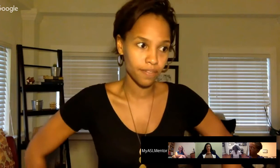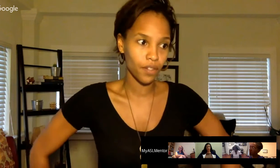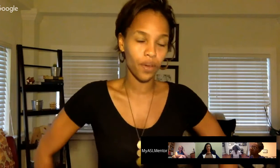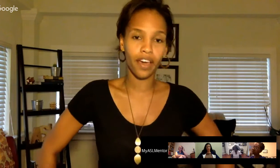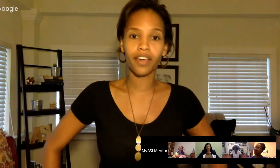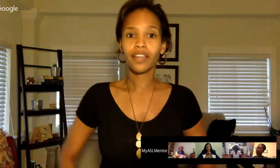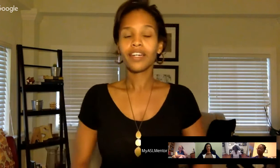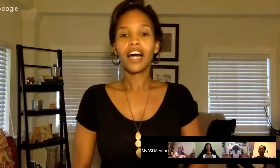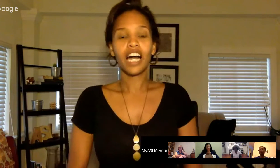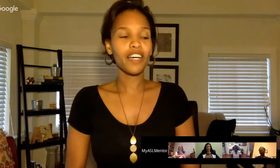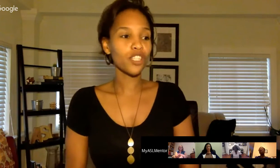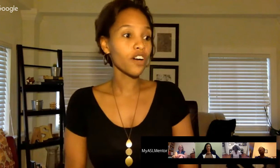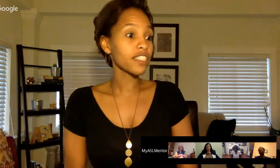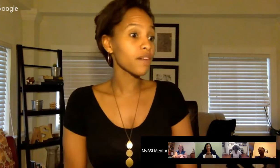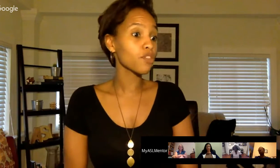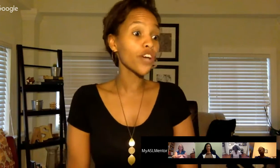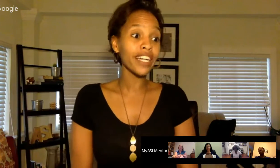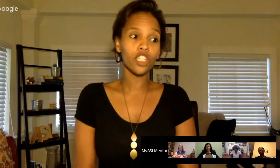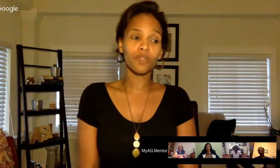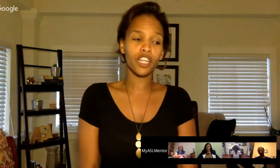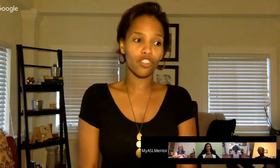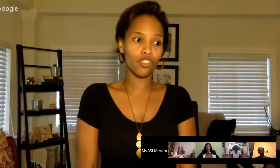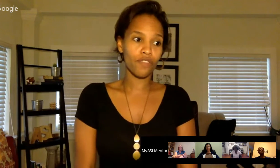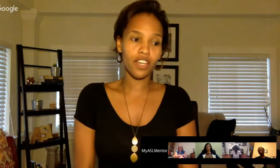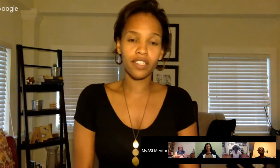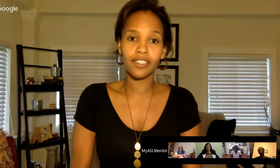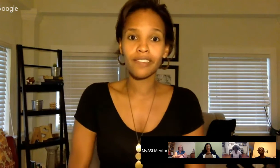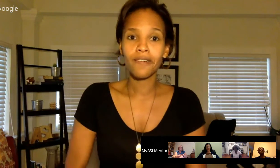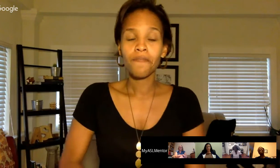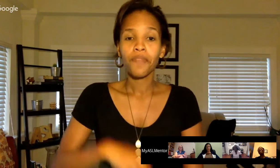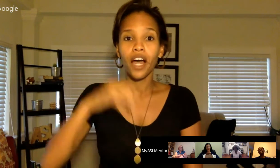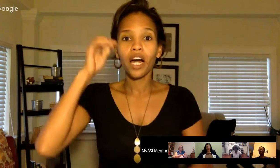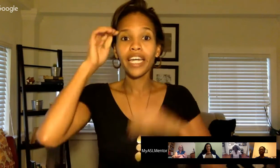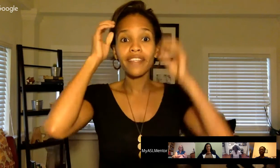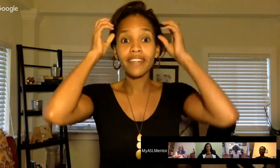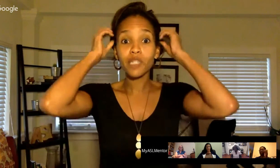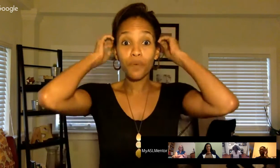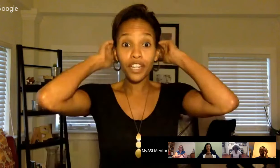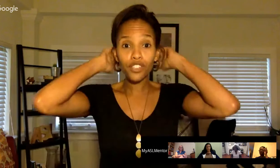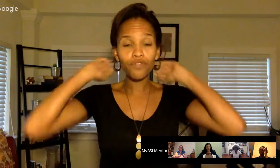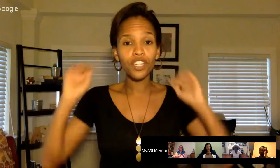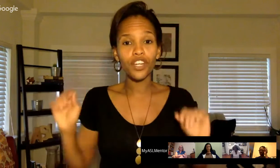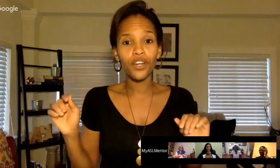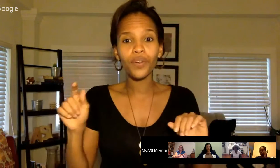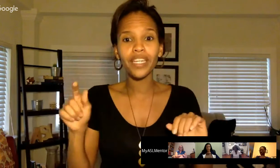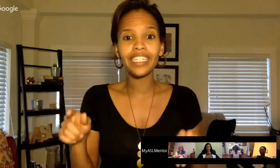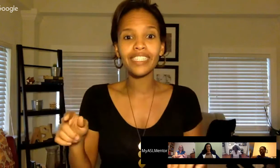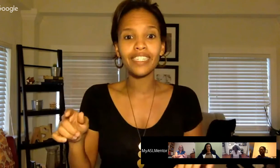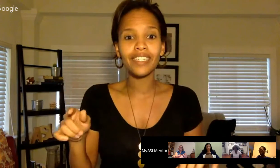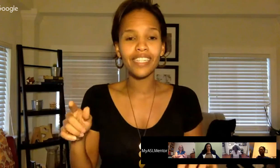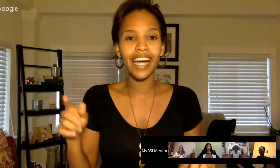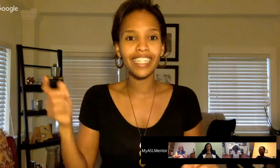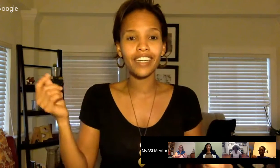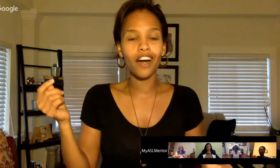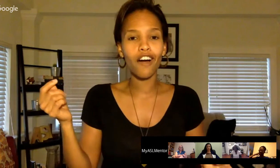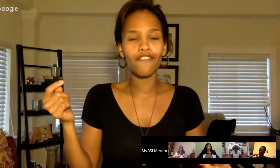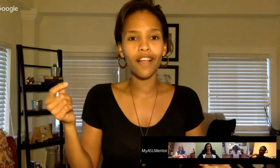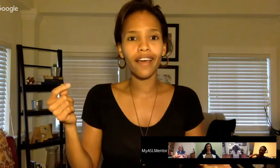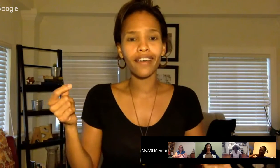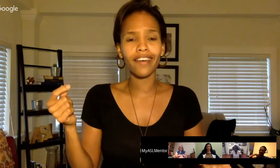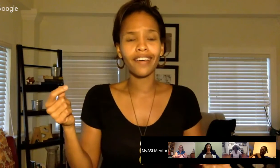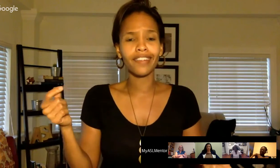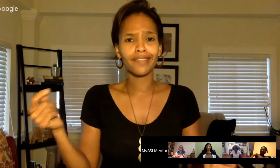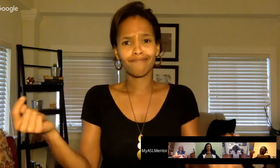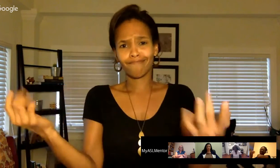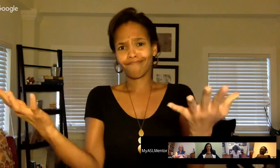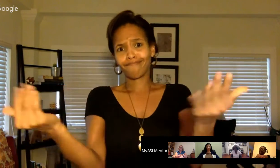president, okay? I saw some great interpretations of this. In the inspiration video, he did this idea of